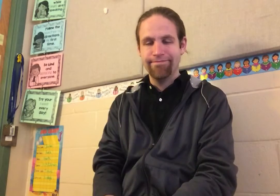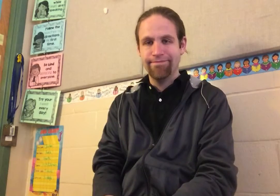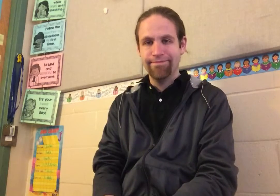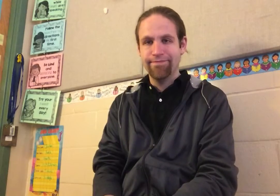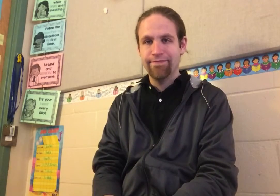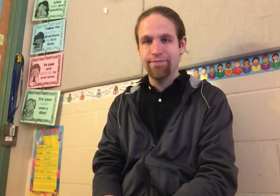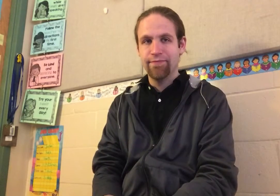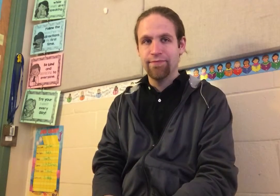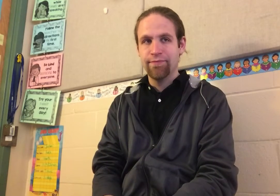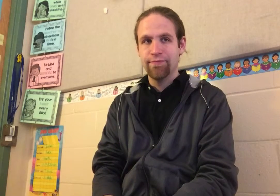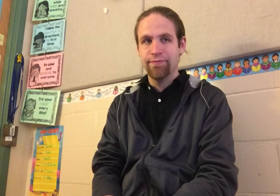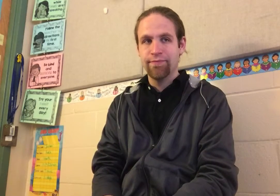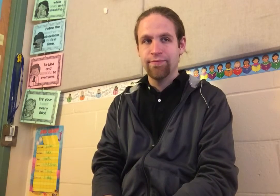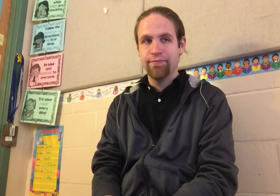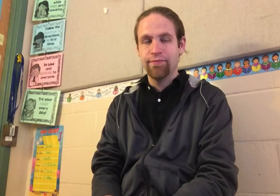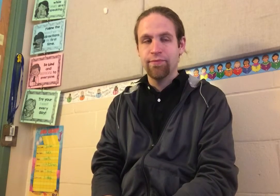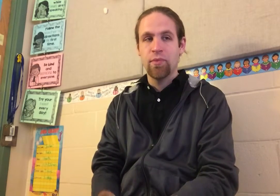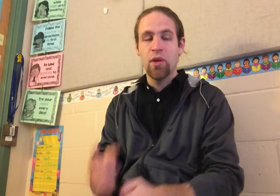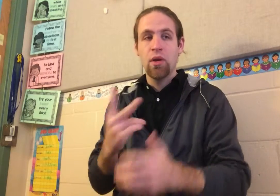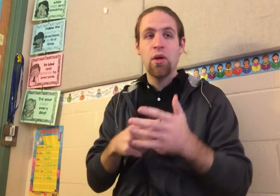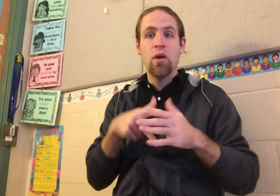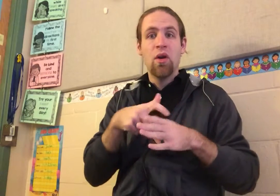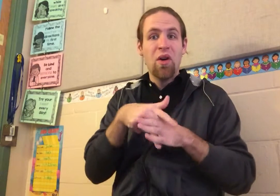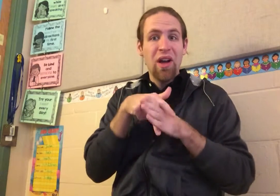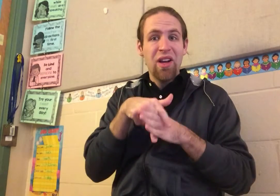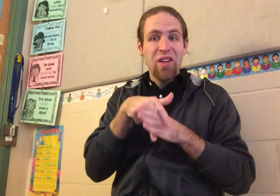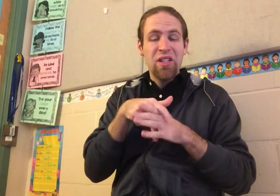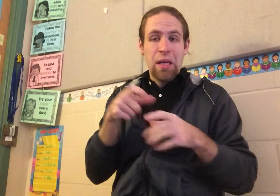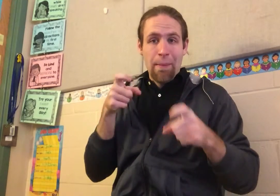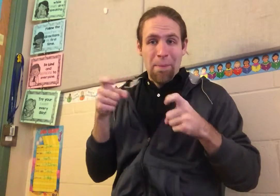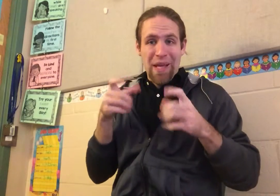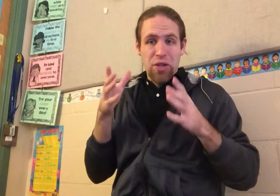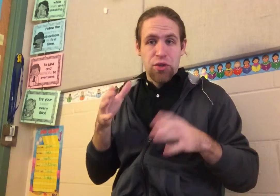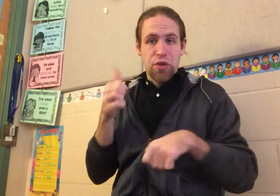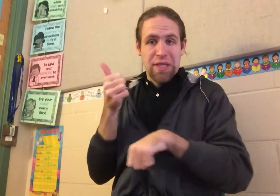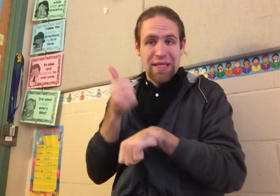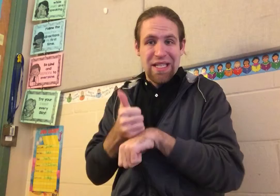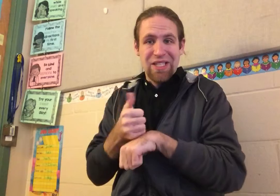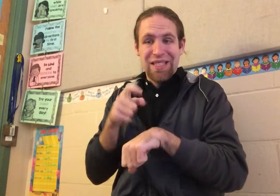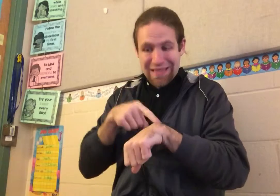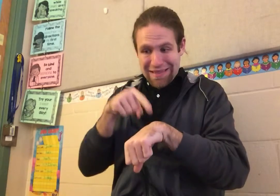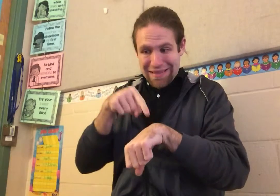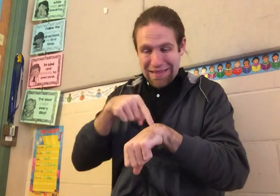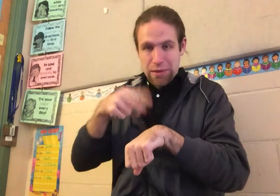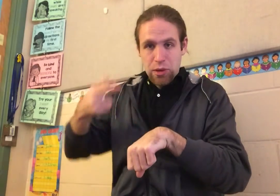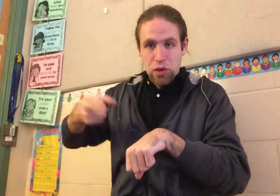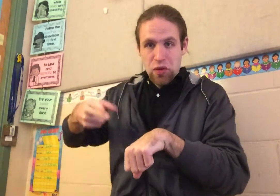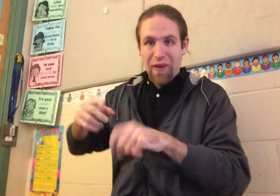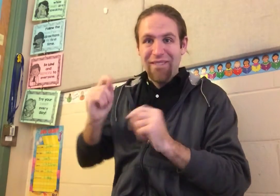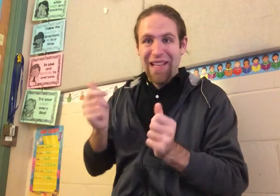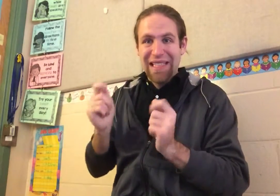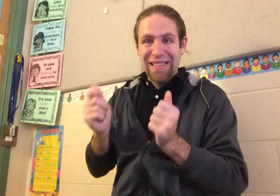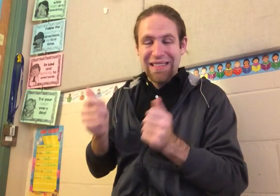Both riders and station masters tried to save as much time as possible and to be as fast as possible in order to get mail to settlers